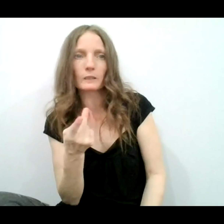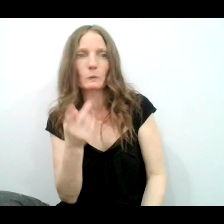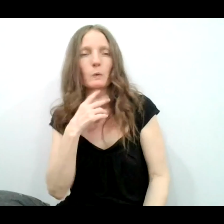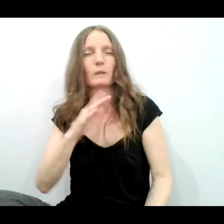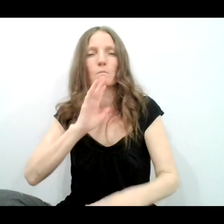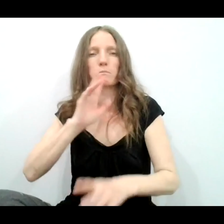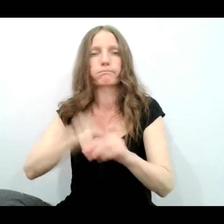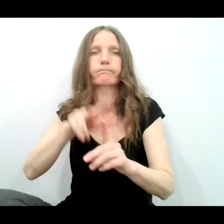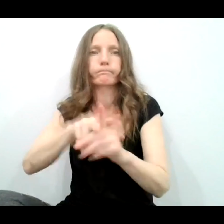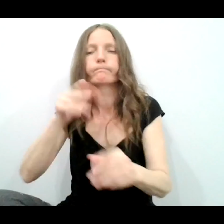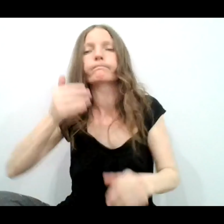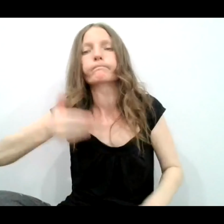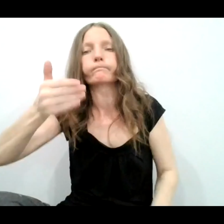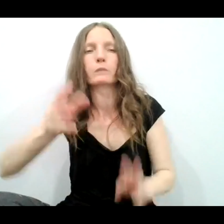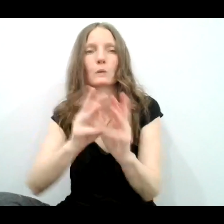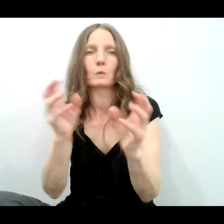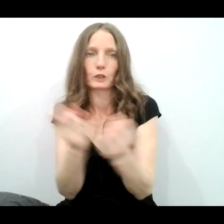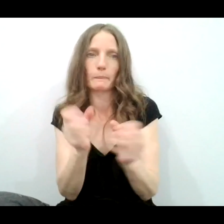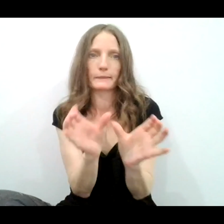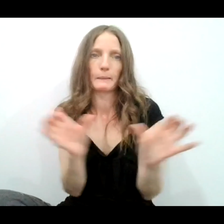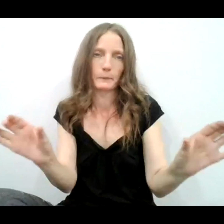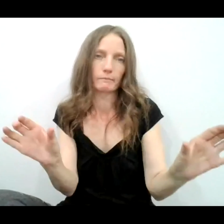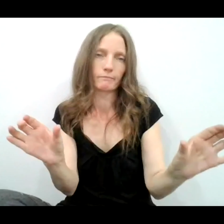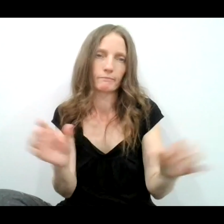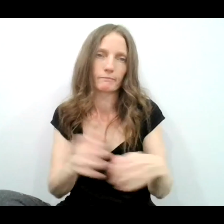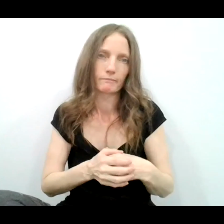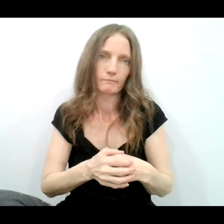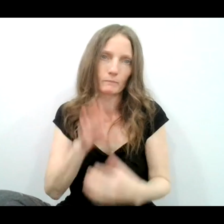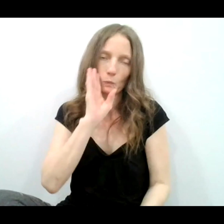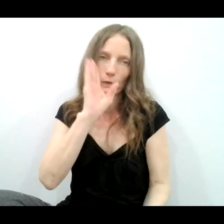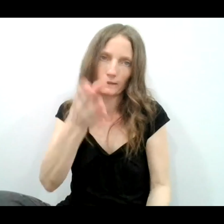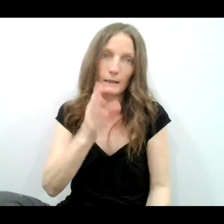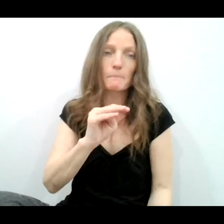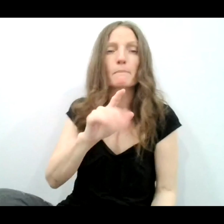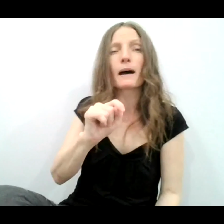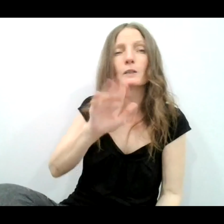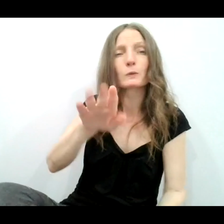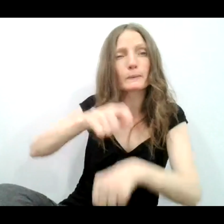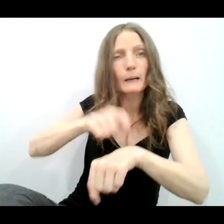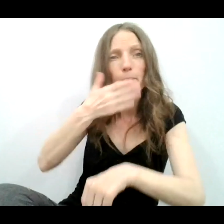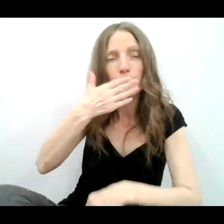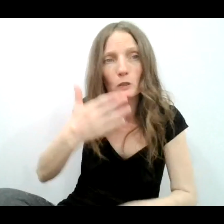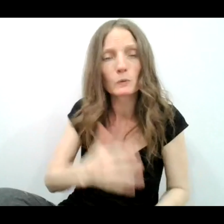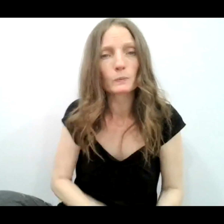separately. And Matt, thank you very much for taking the time. You know, as somebody commented in the chat, having one or